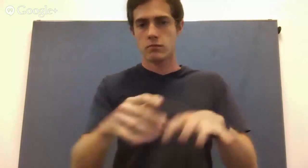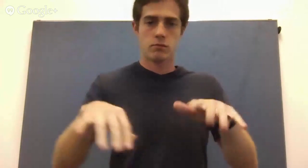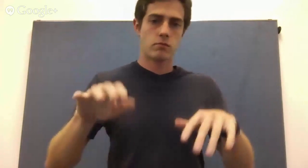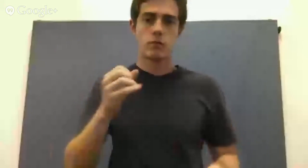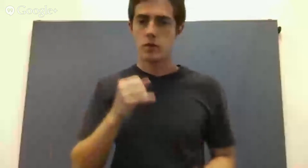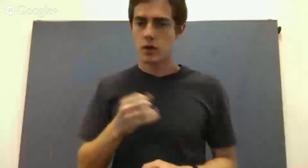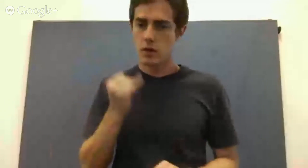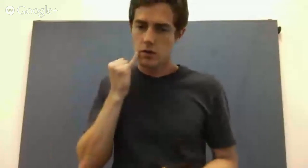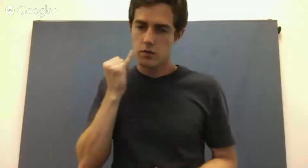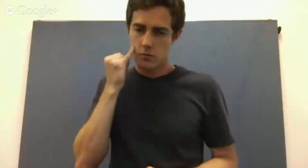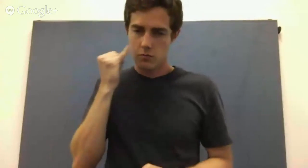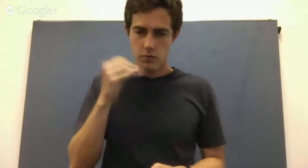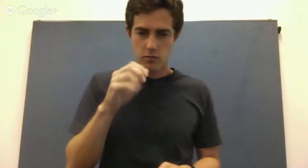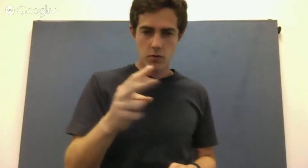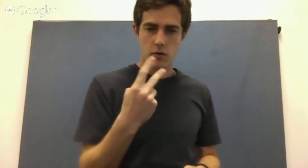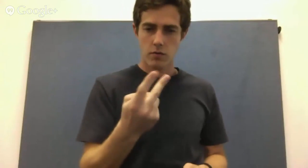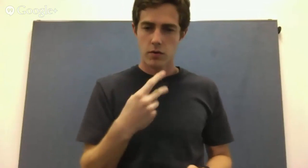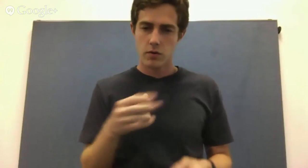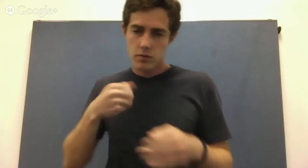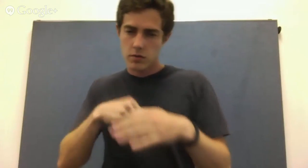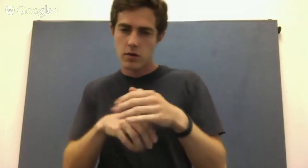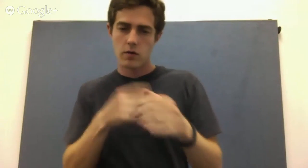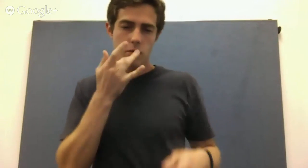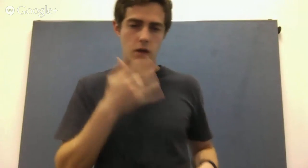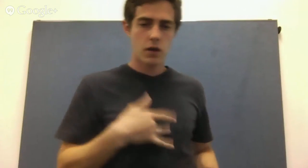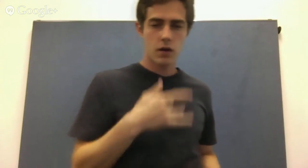What if we hadn't been born at the same time?